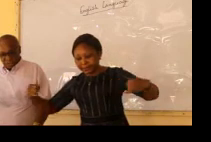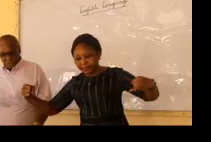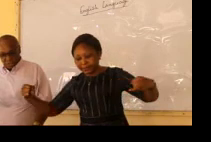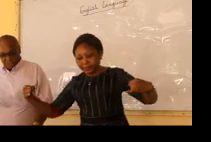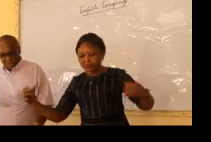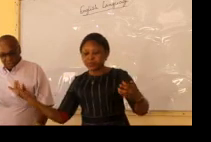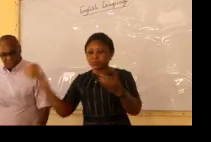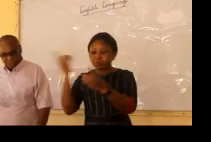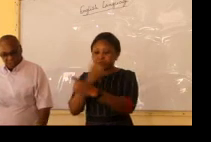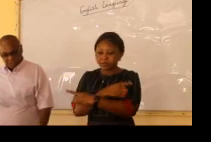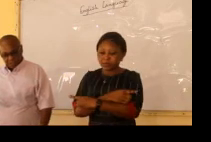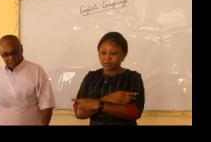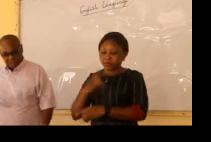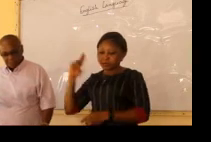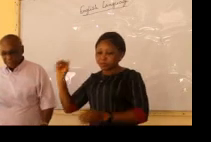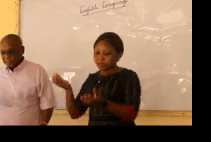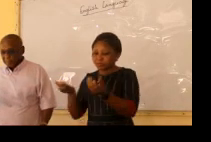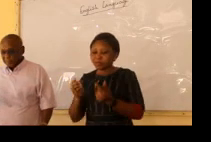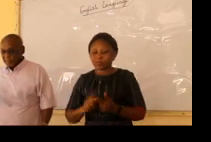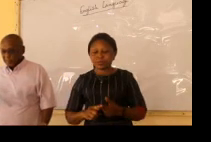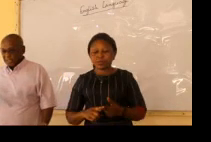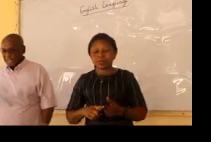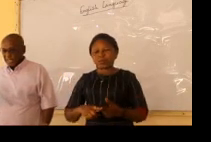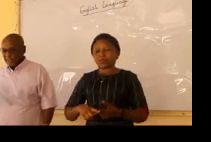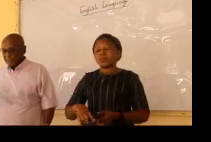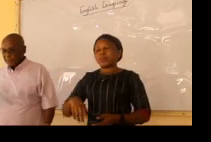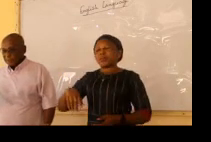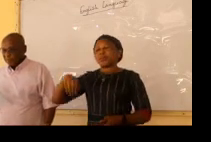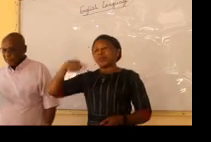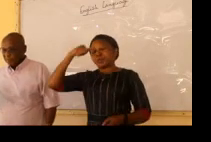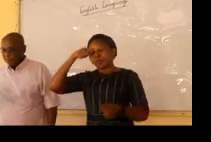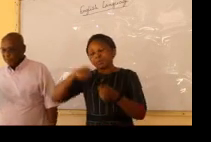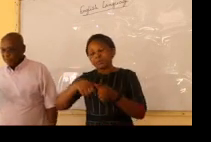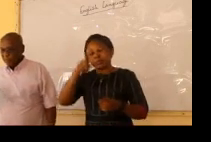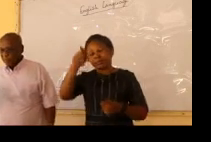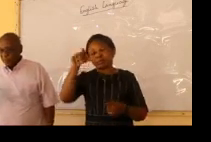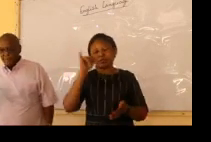today I want to remind you that